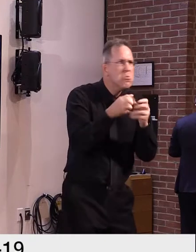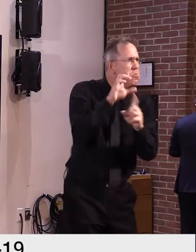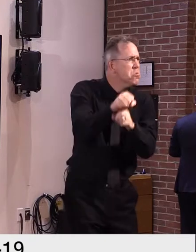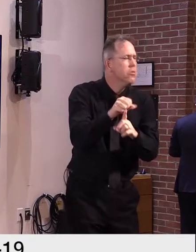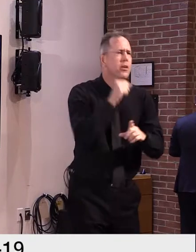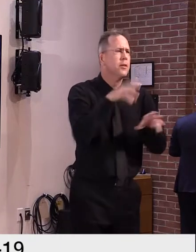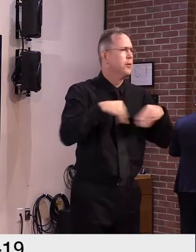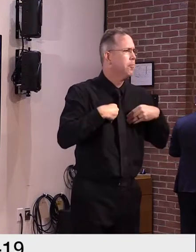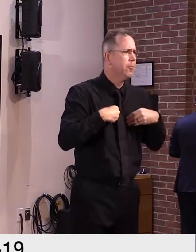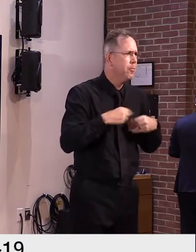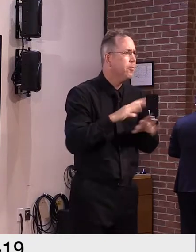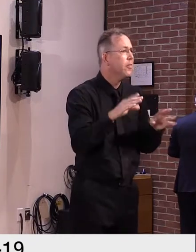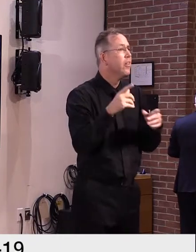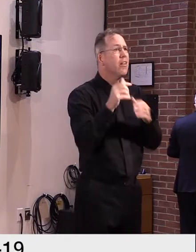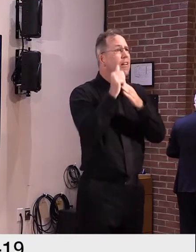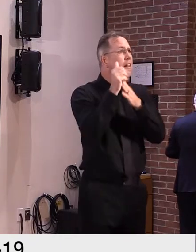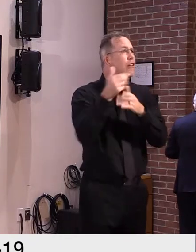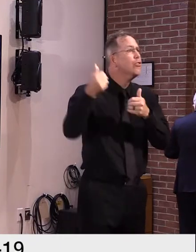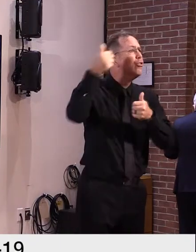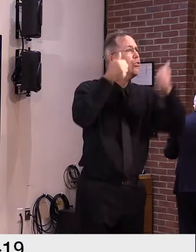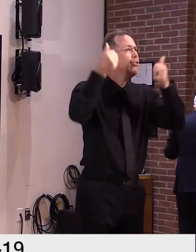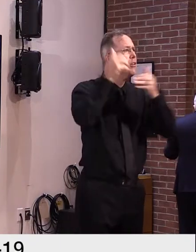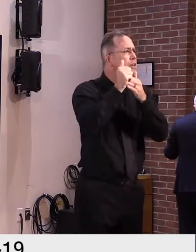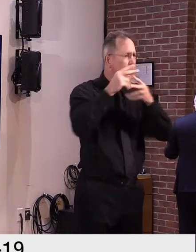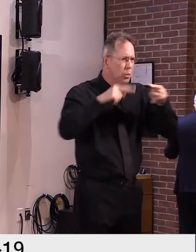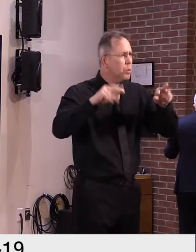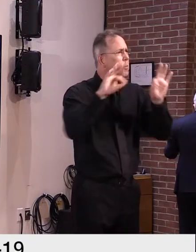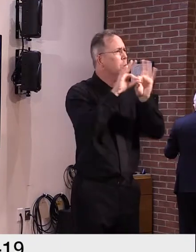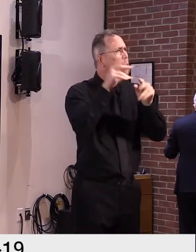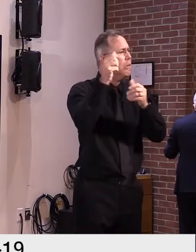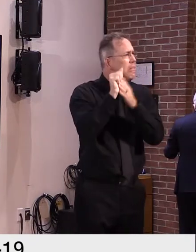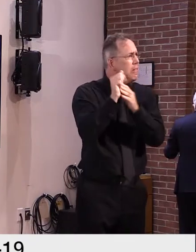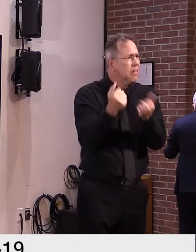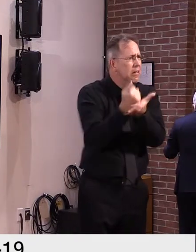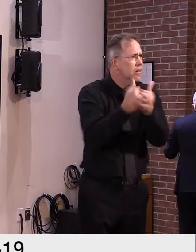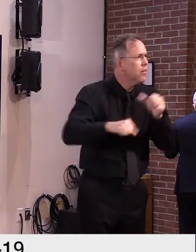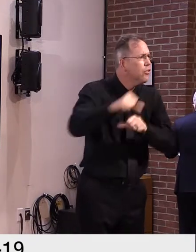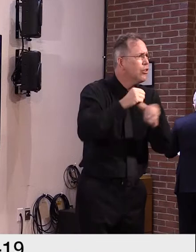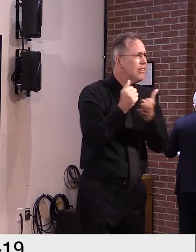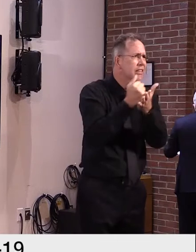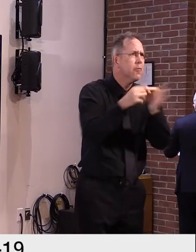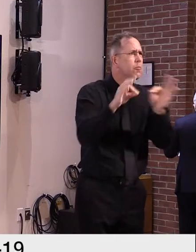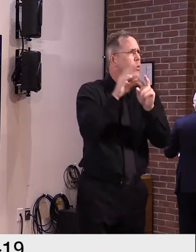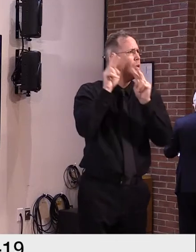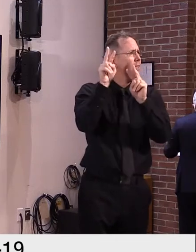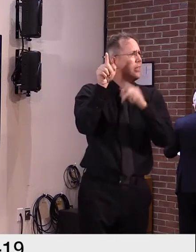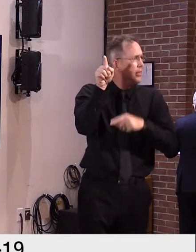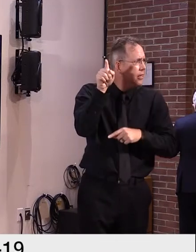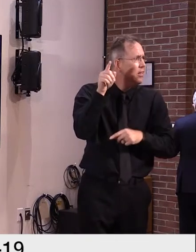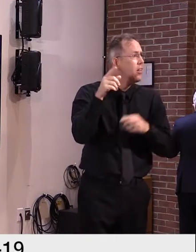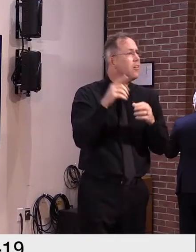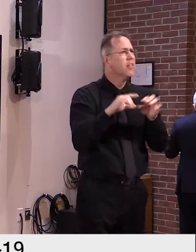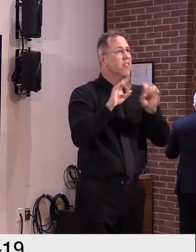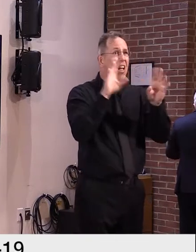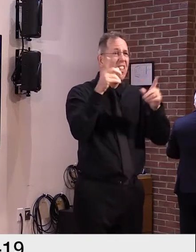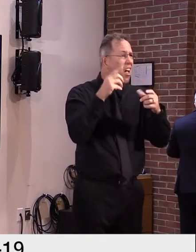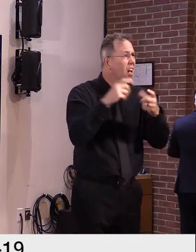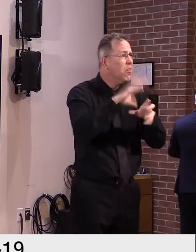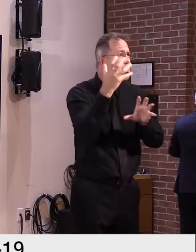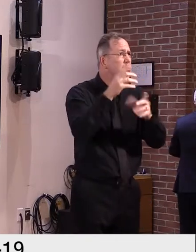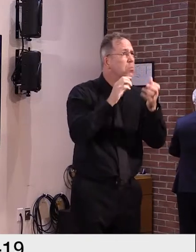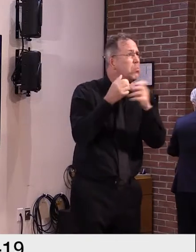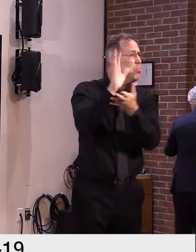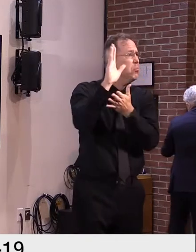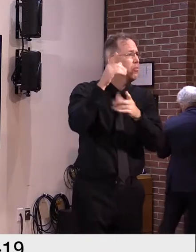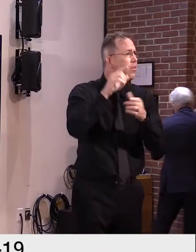must realize that words matter. We all need to be aware that violent groups exist, and we must stop the